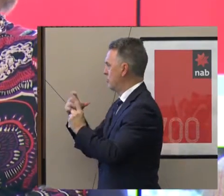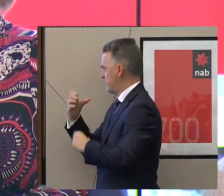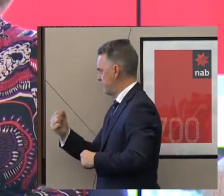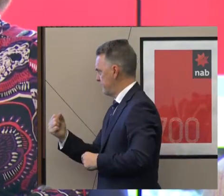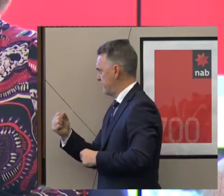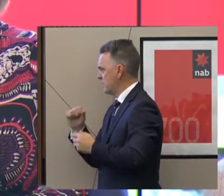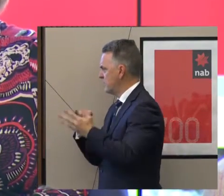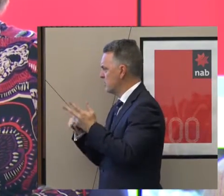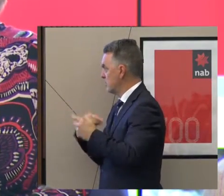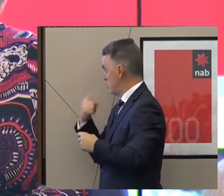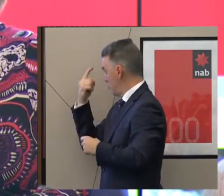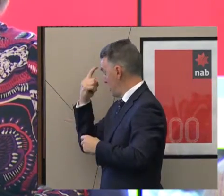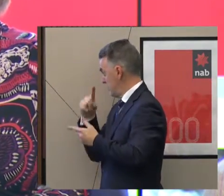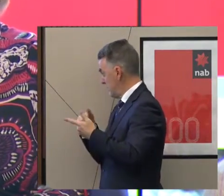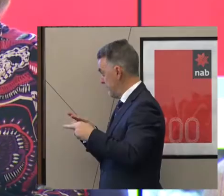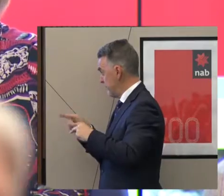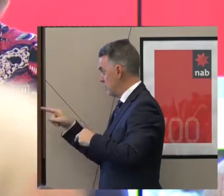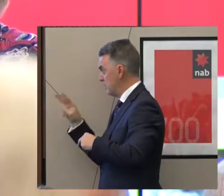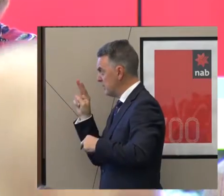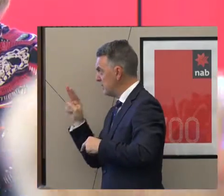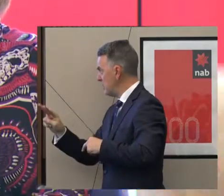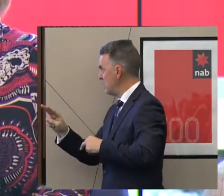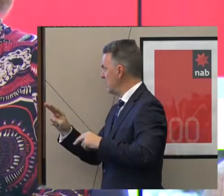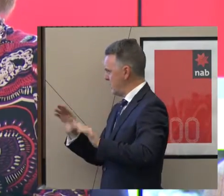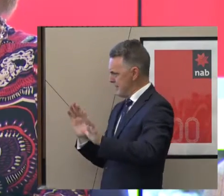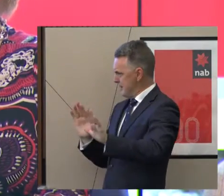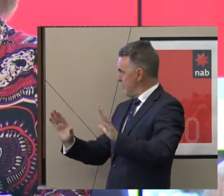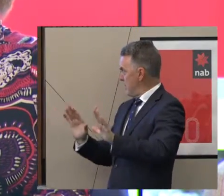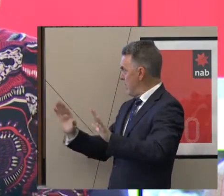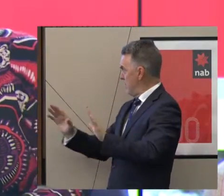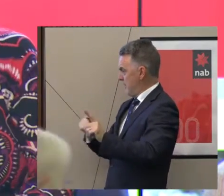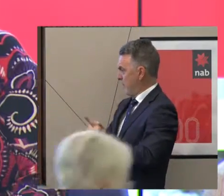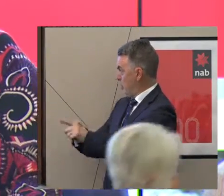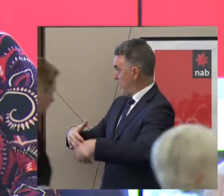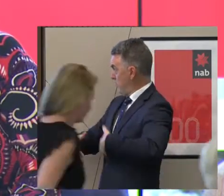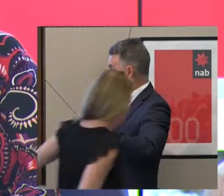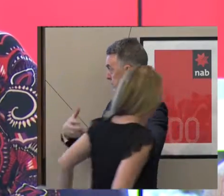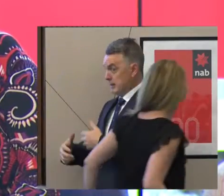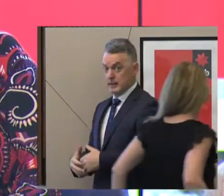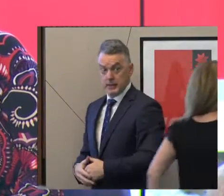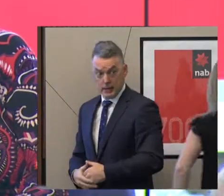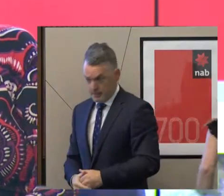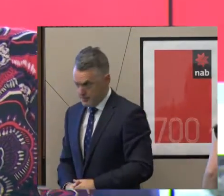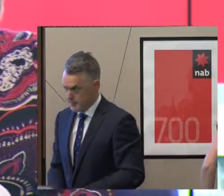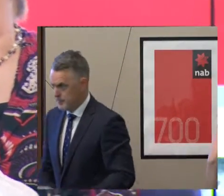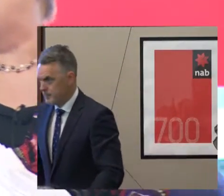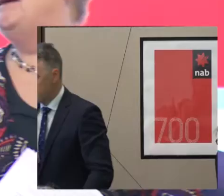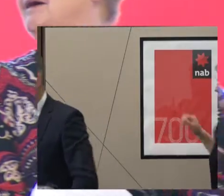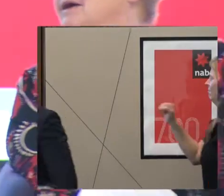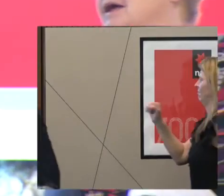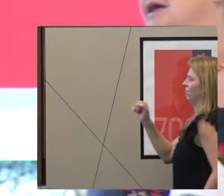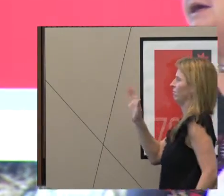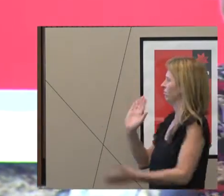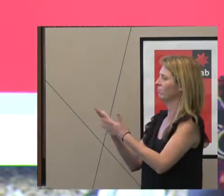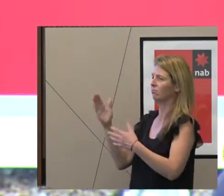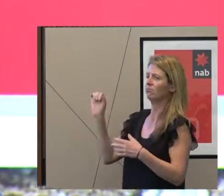So are you noticing any intersectionality there in the complaints that you receive? Absolutely. Yeah. And the way